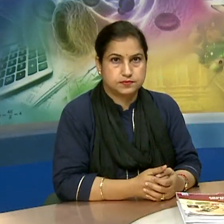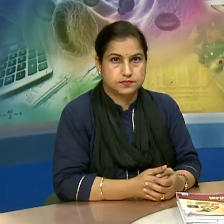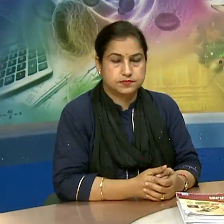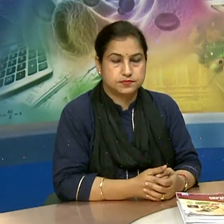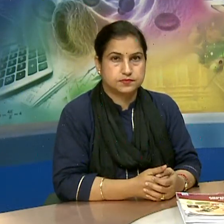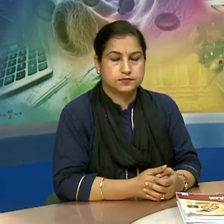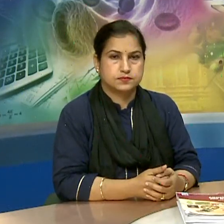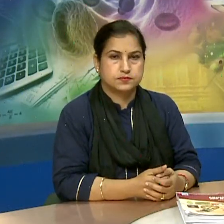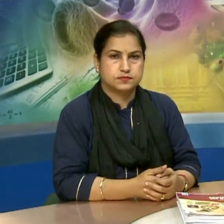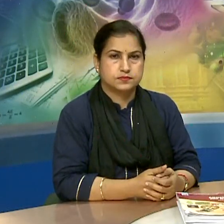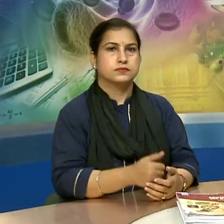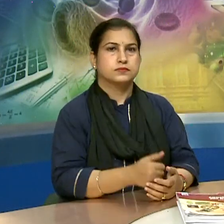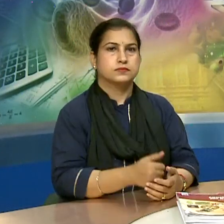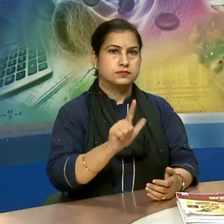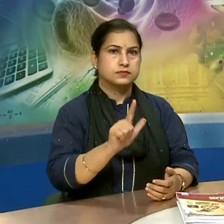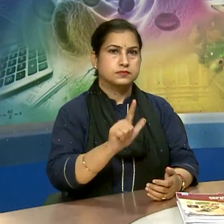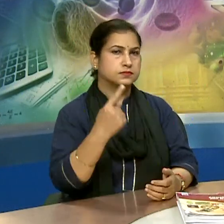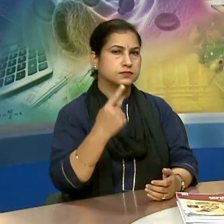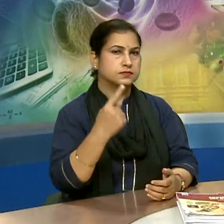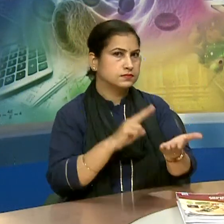What is linear measurement anyway?